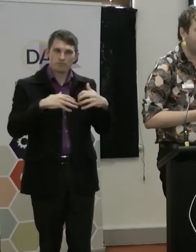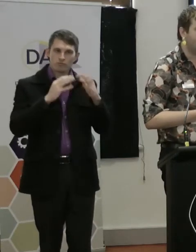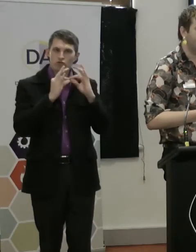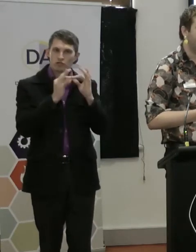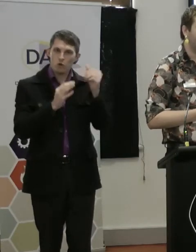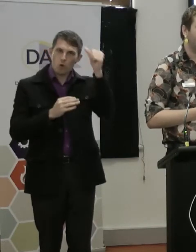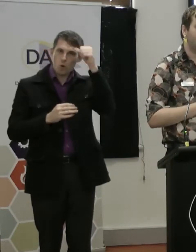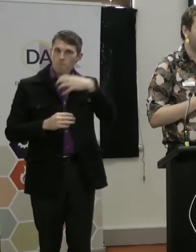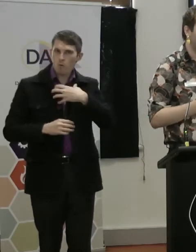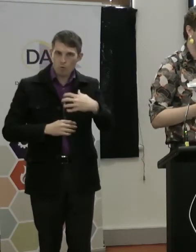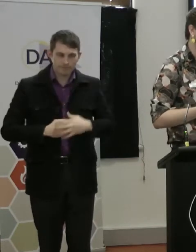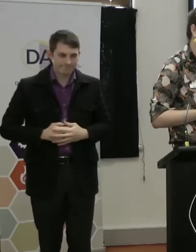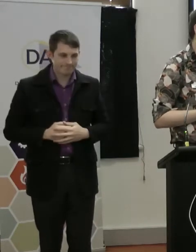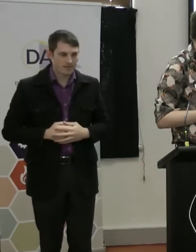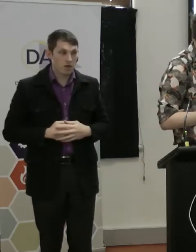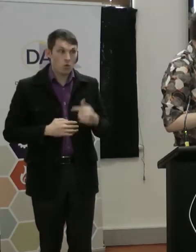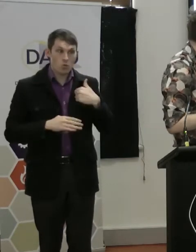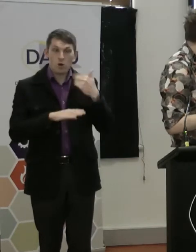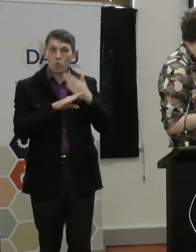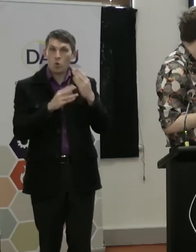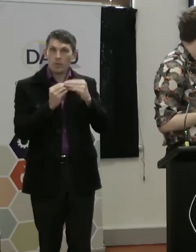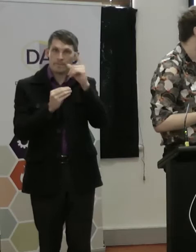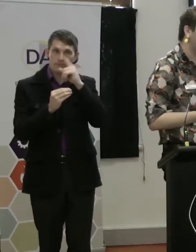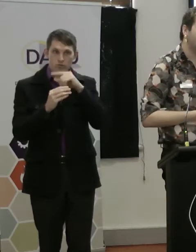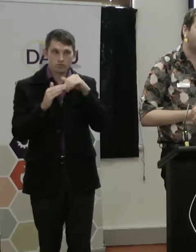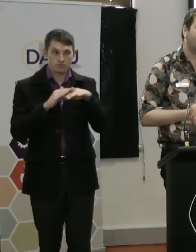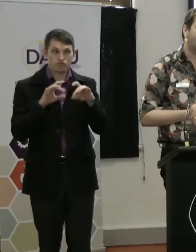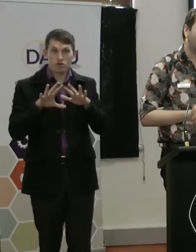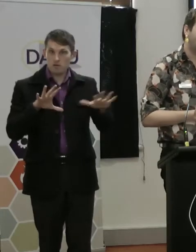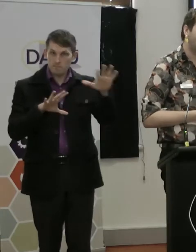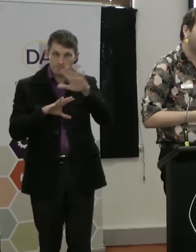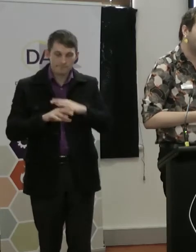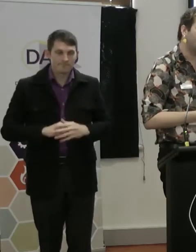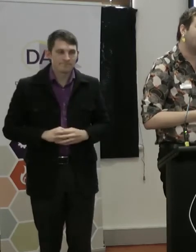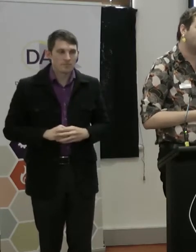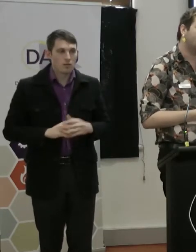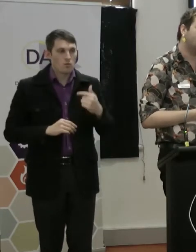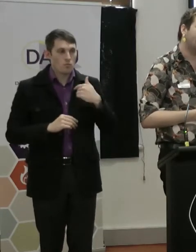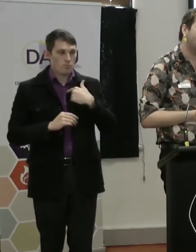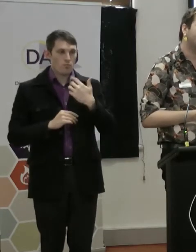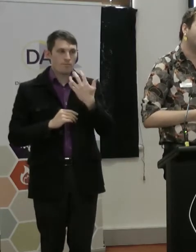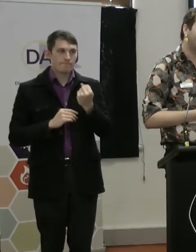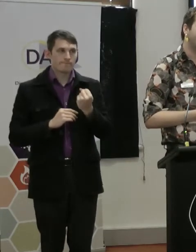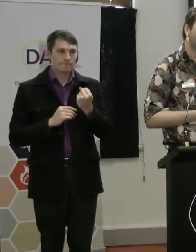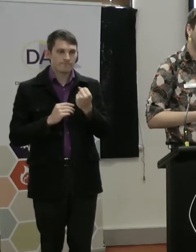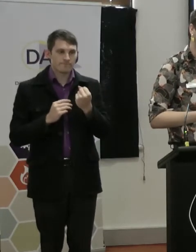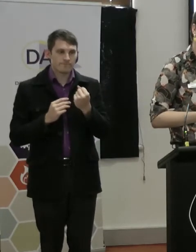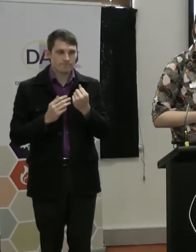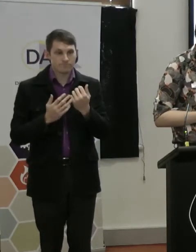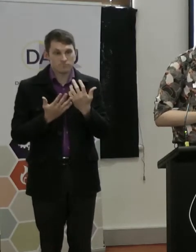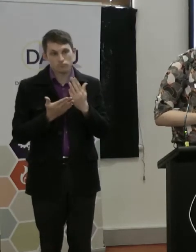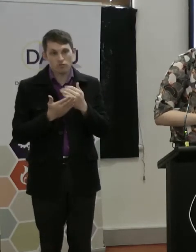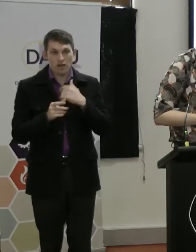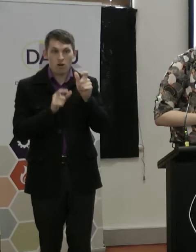we work with people all across Australia, and we have all our clients are people